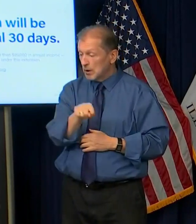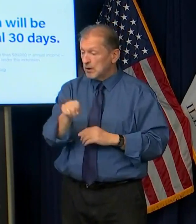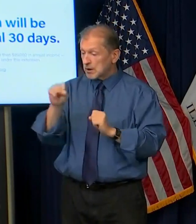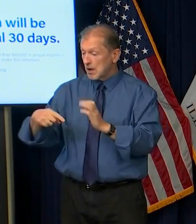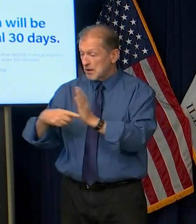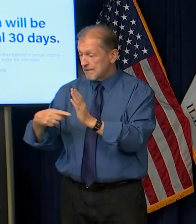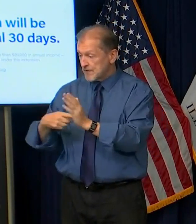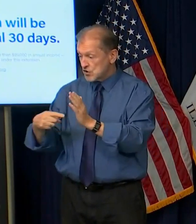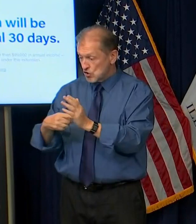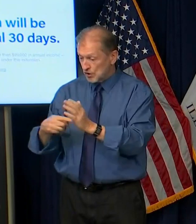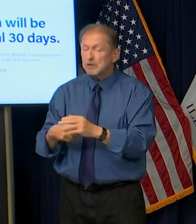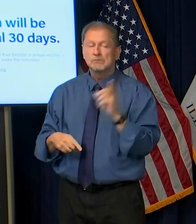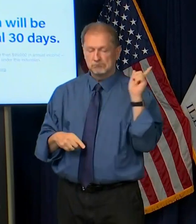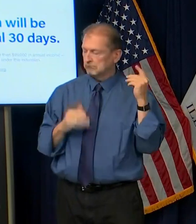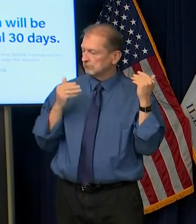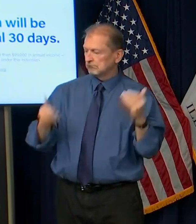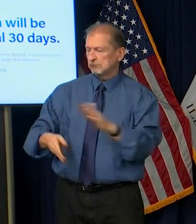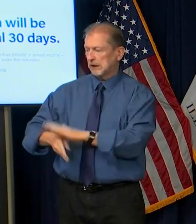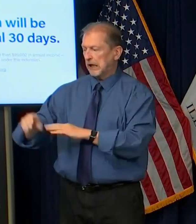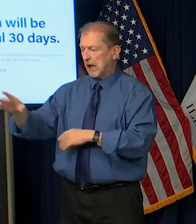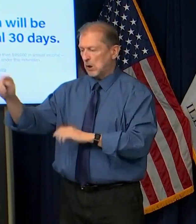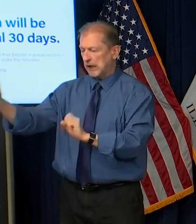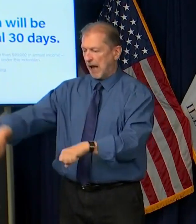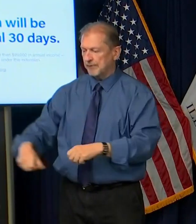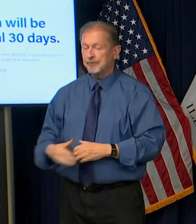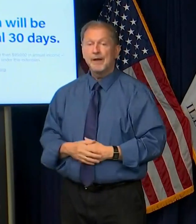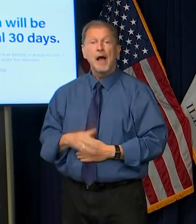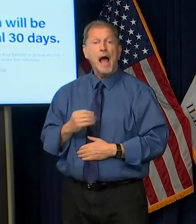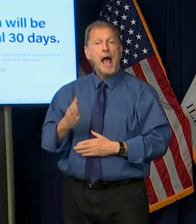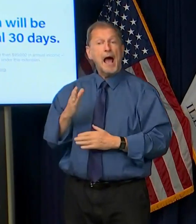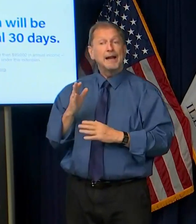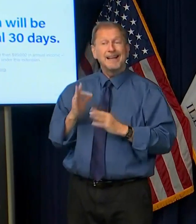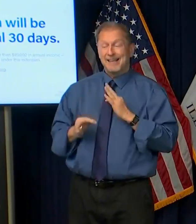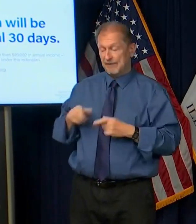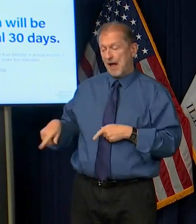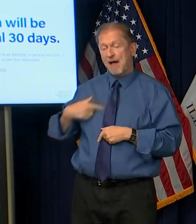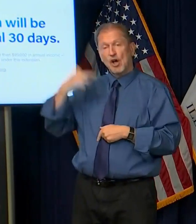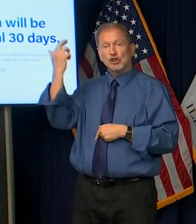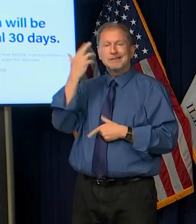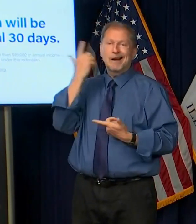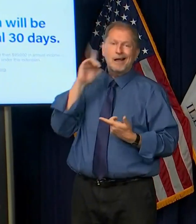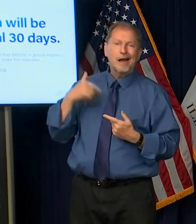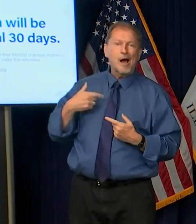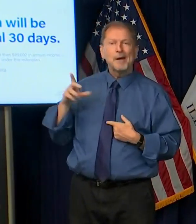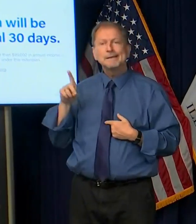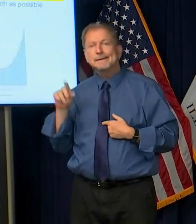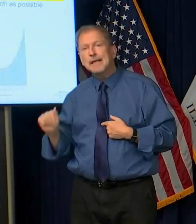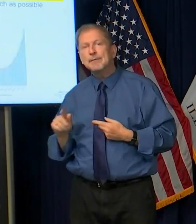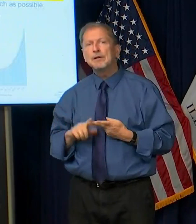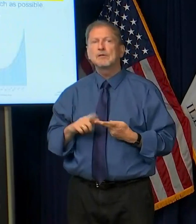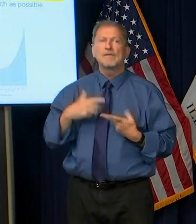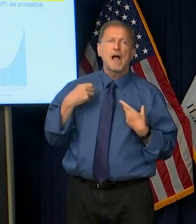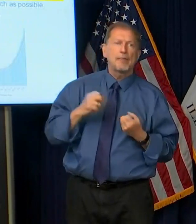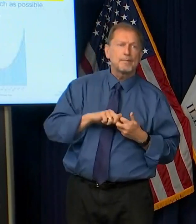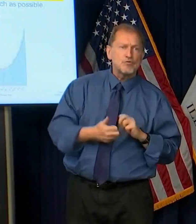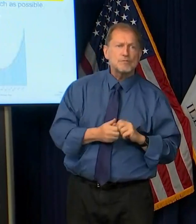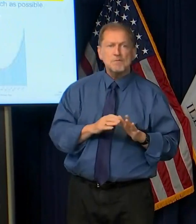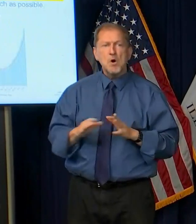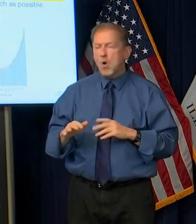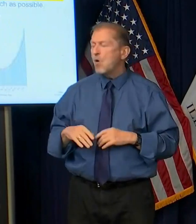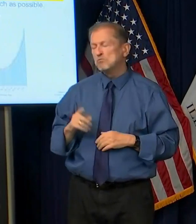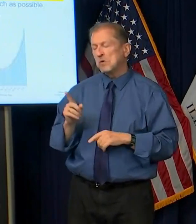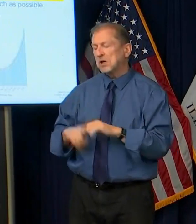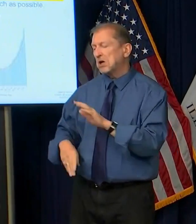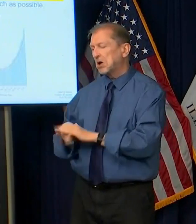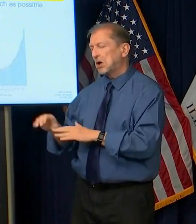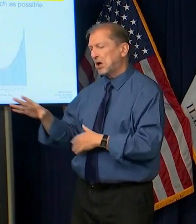health or safety concerns. We extend this protection for housing stability as we ask Illinoisans in